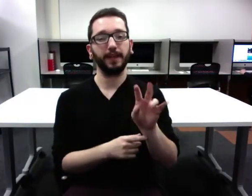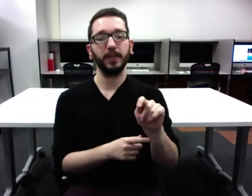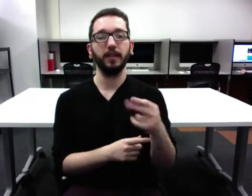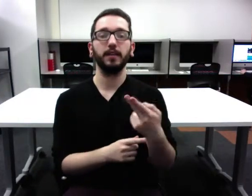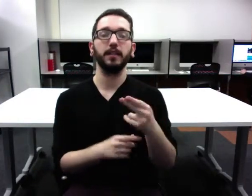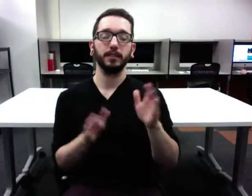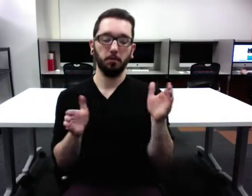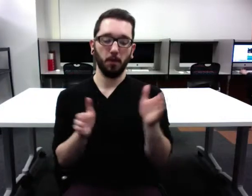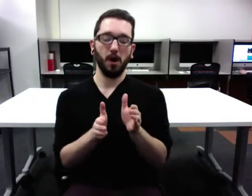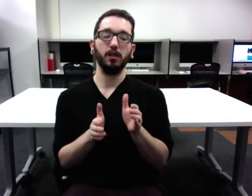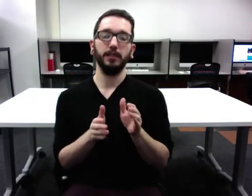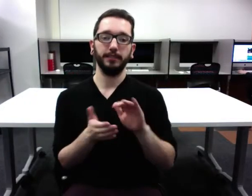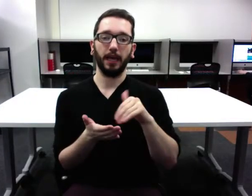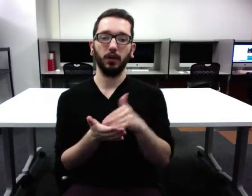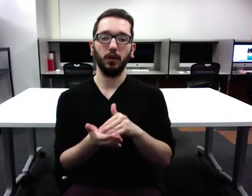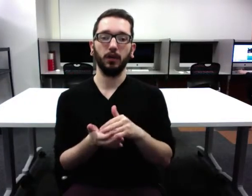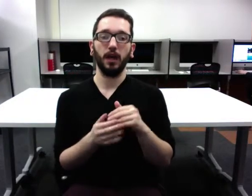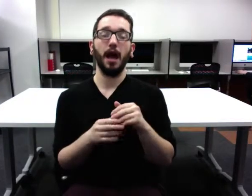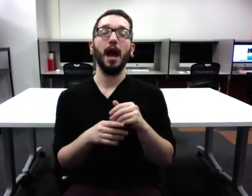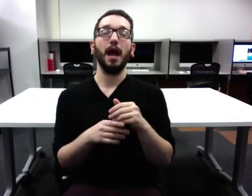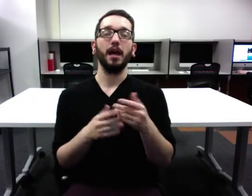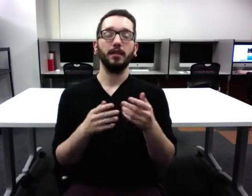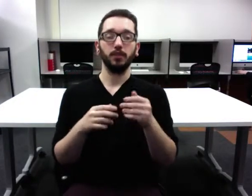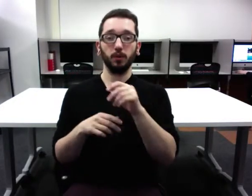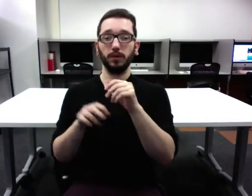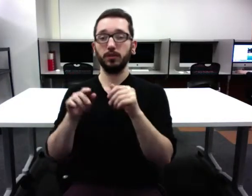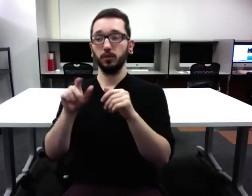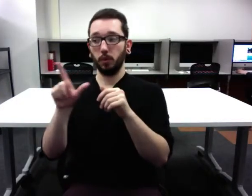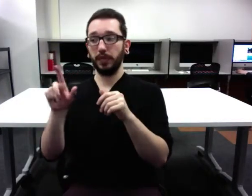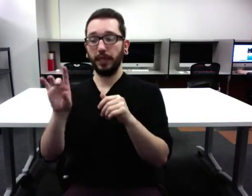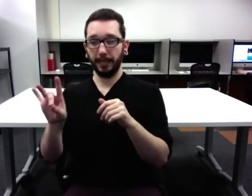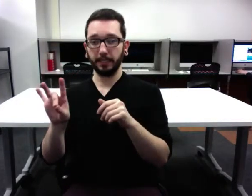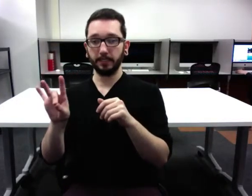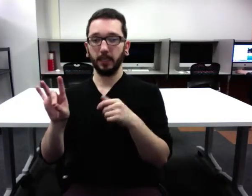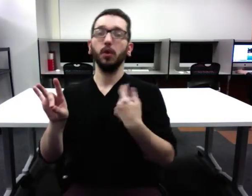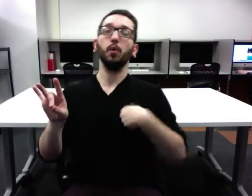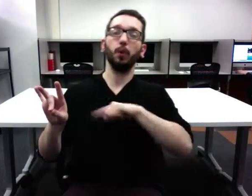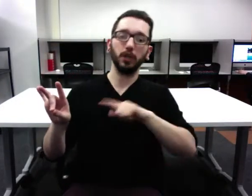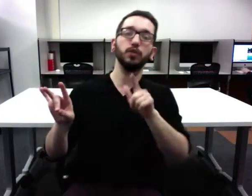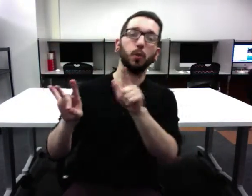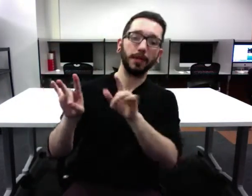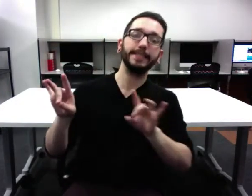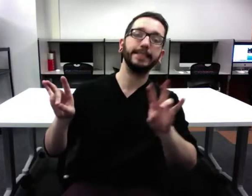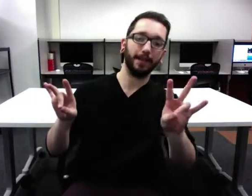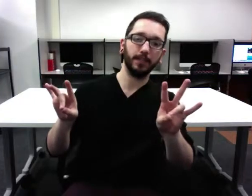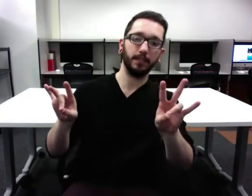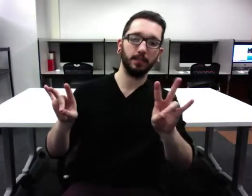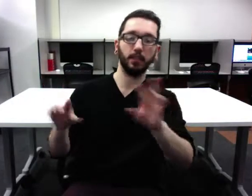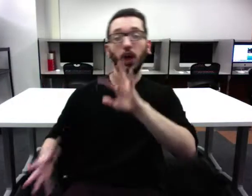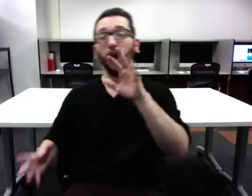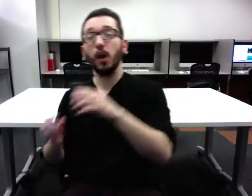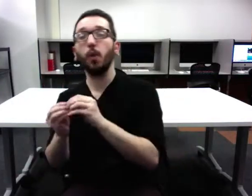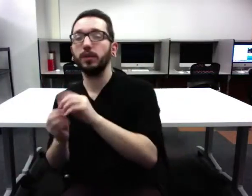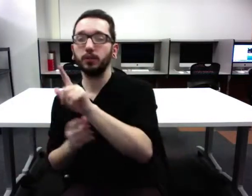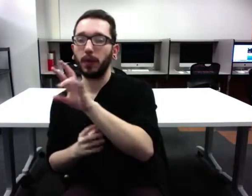NIH out of 28. So if you think of stacking Russian dolls, imagine what it would be like if you got all the way down to number 27. You might not even